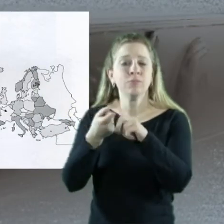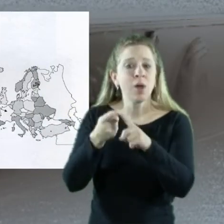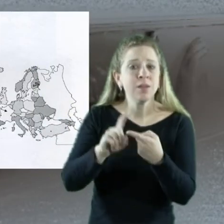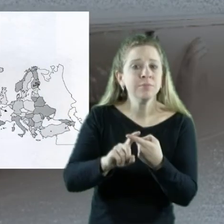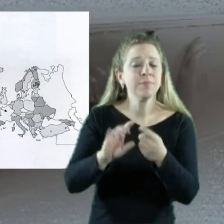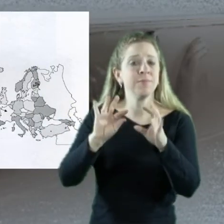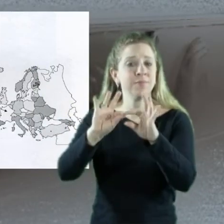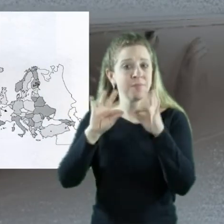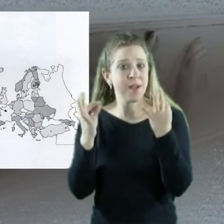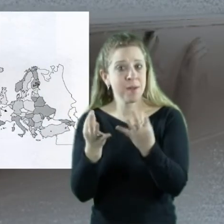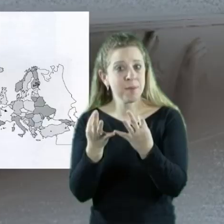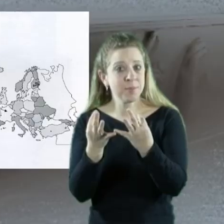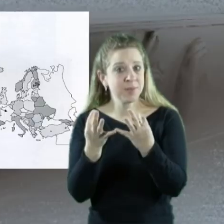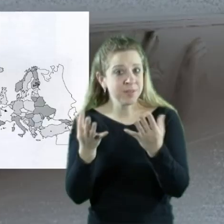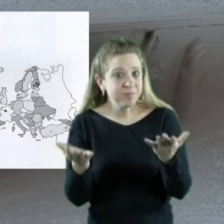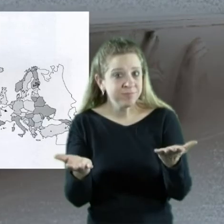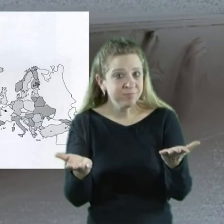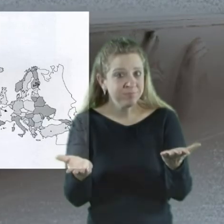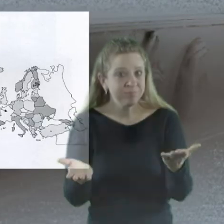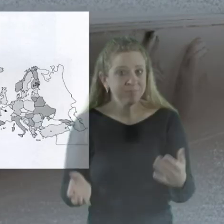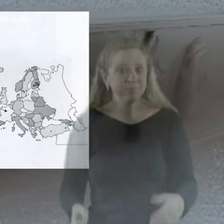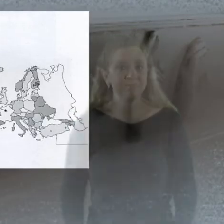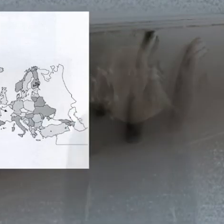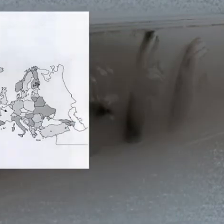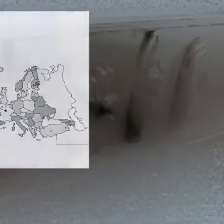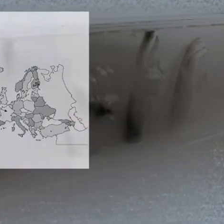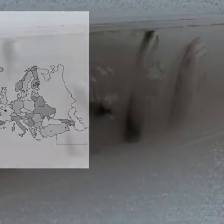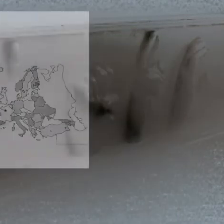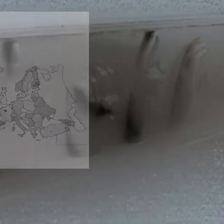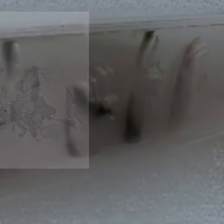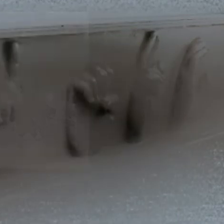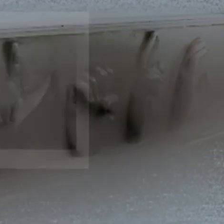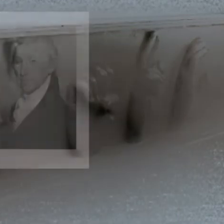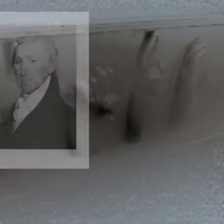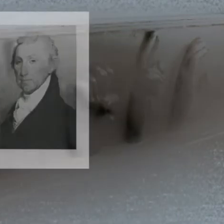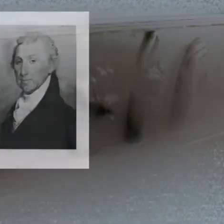visited his family and friends in France.